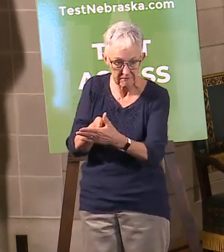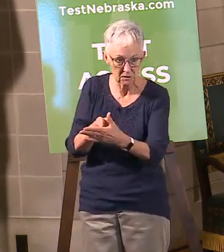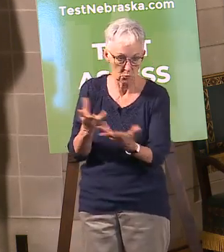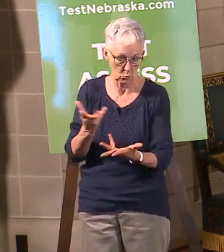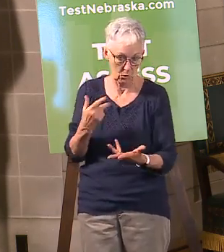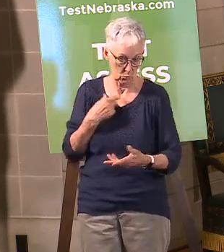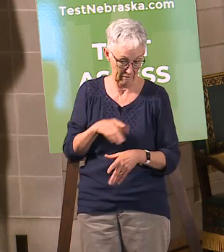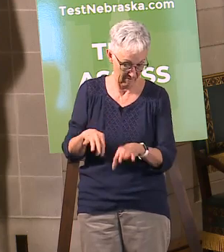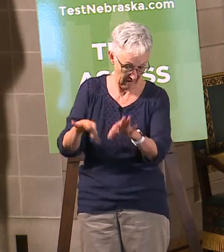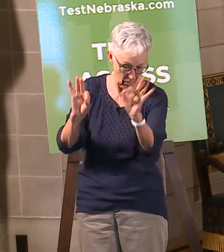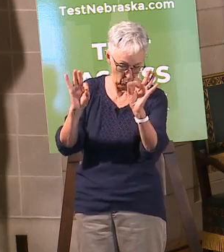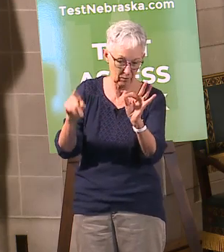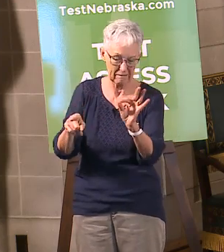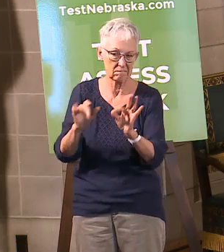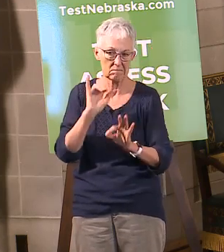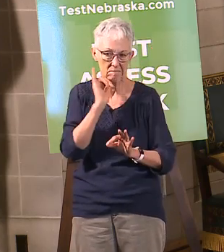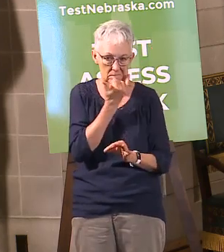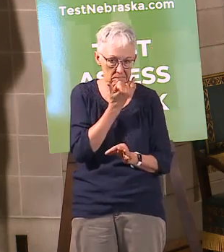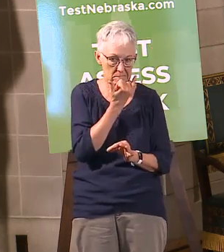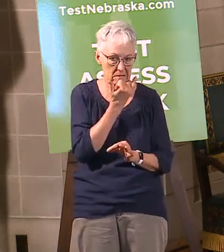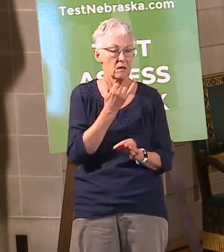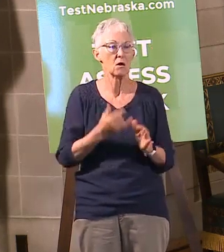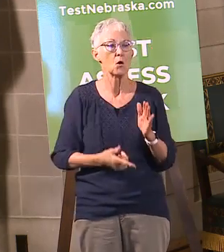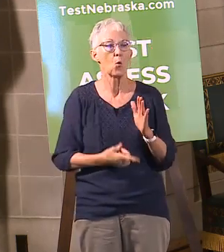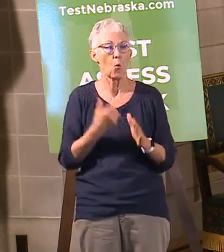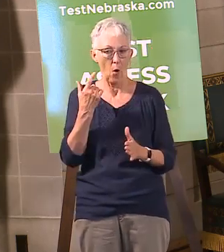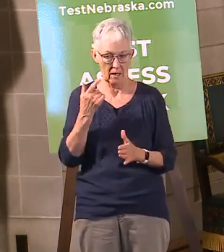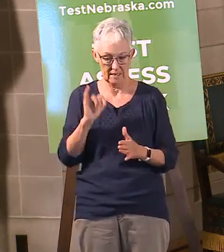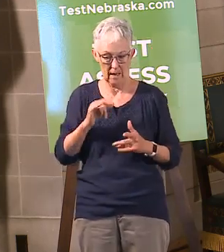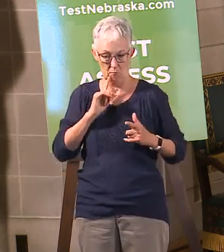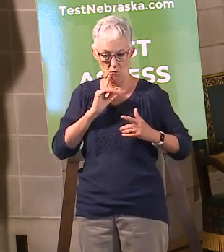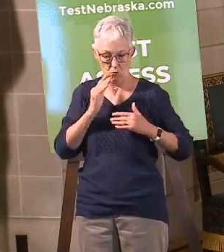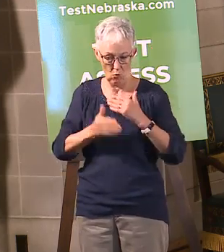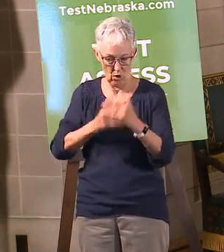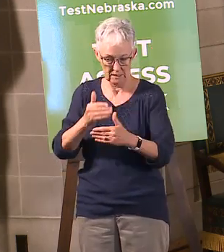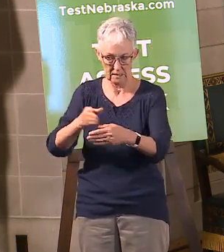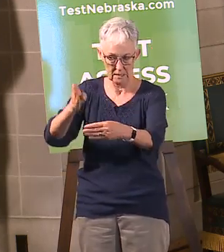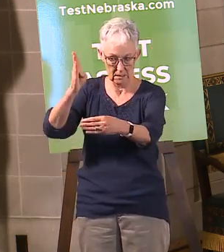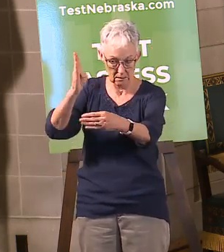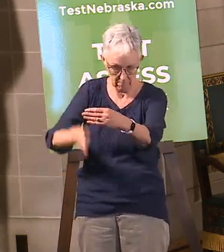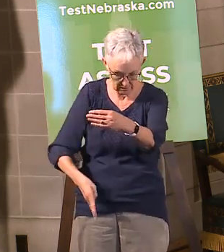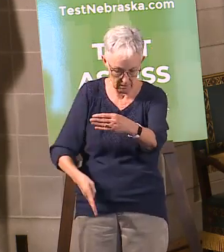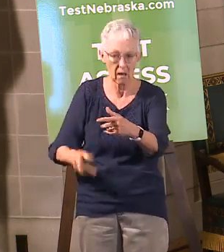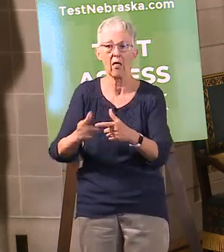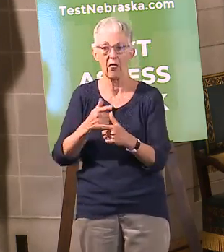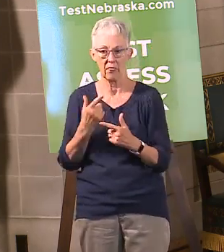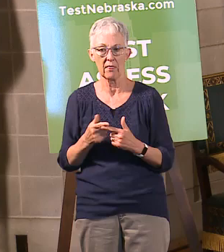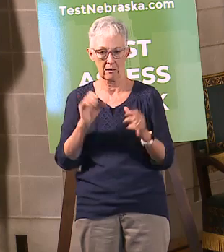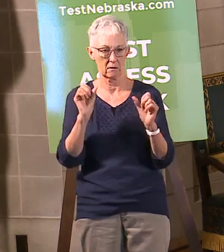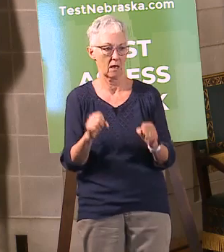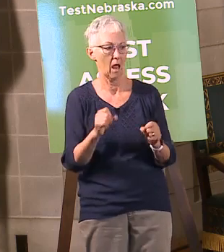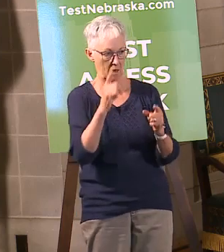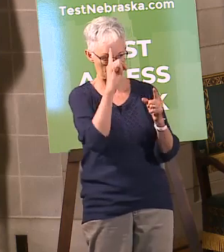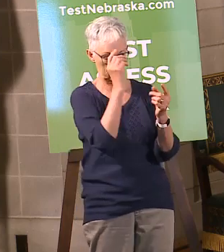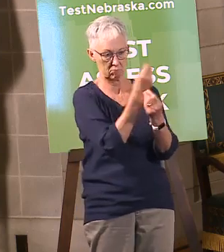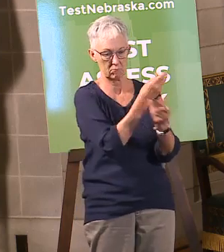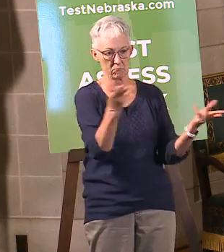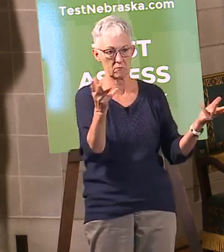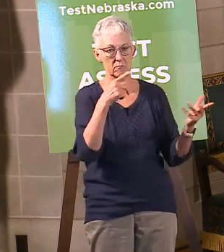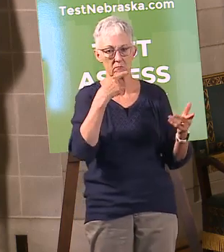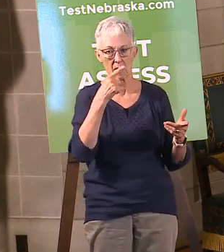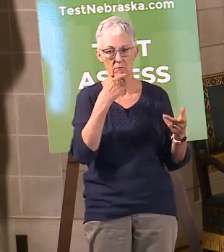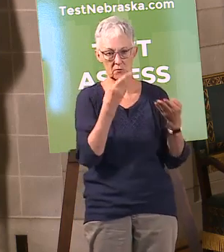once that information, once the process is completed, that information would be available to the public.